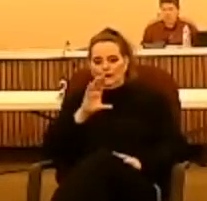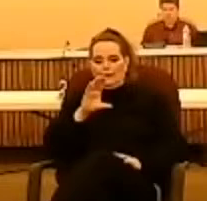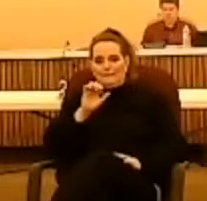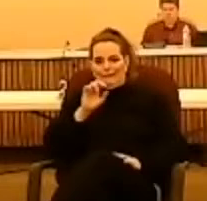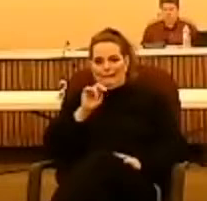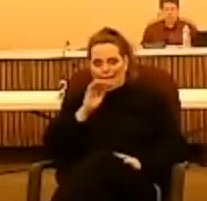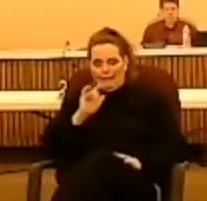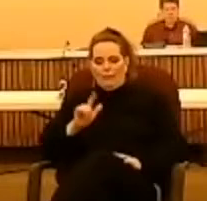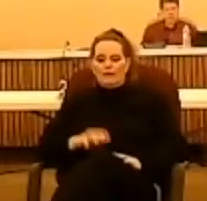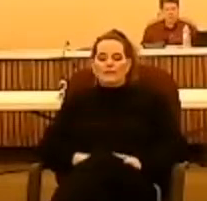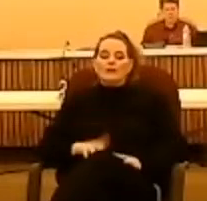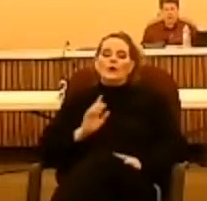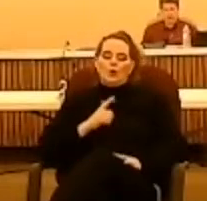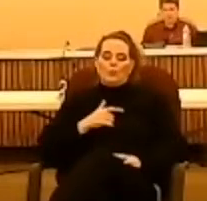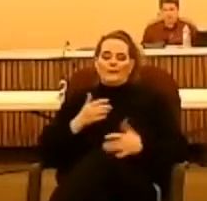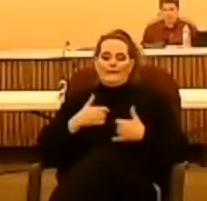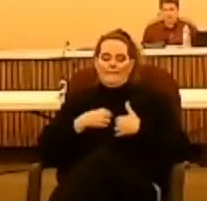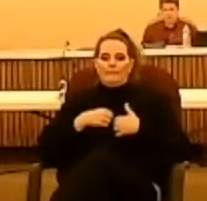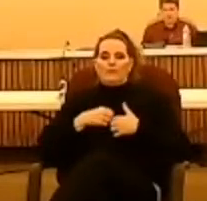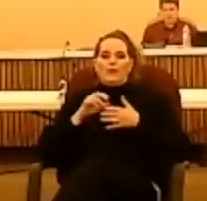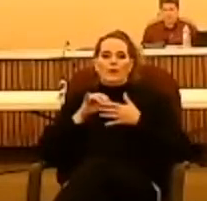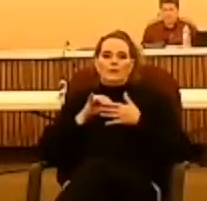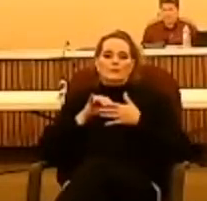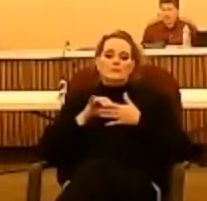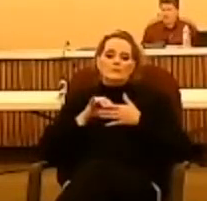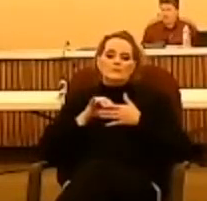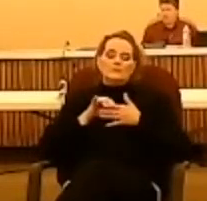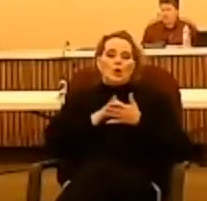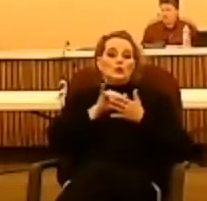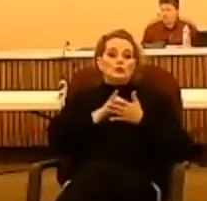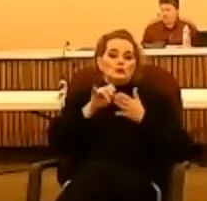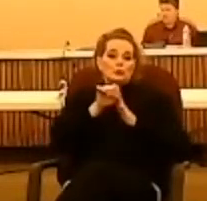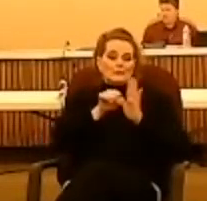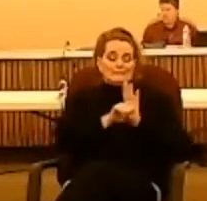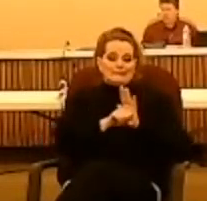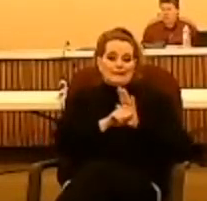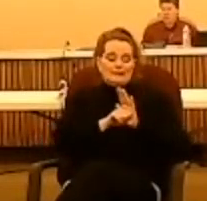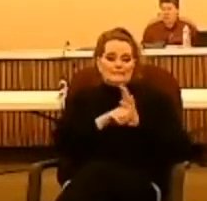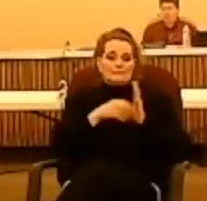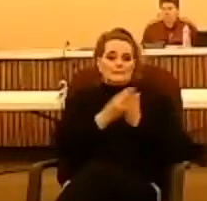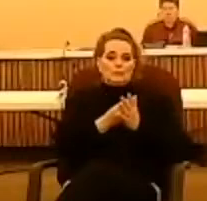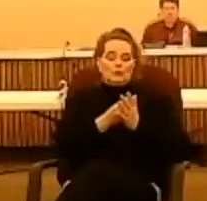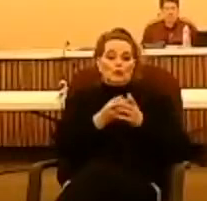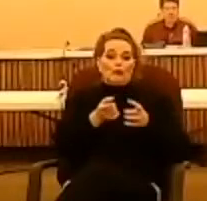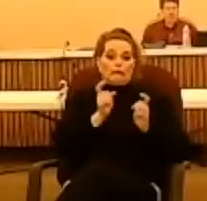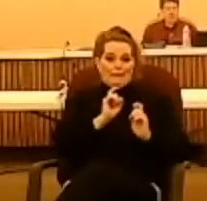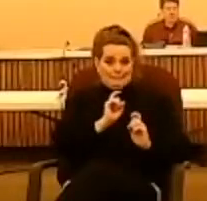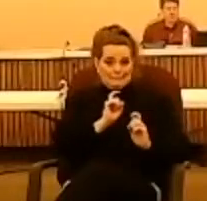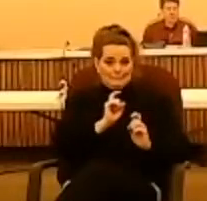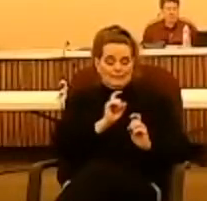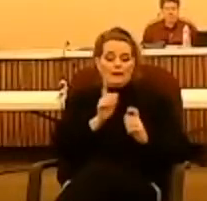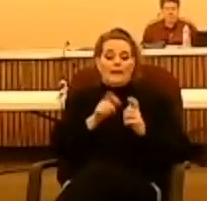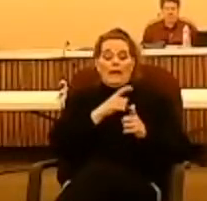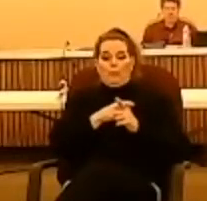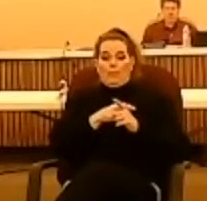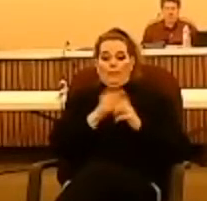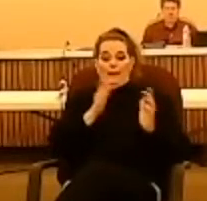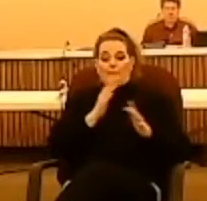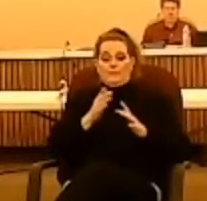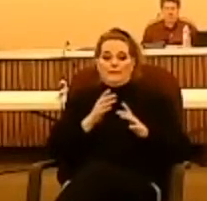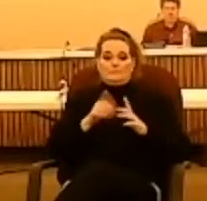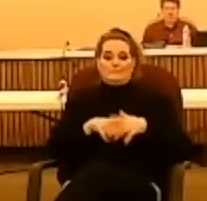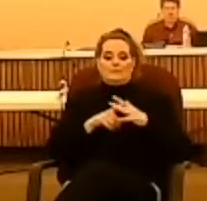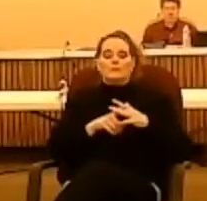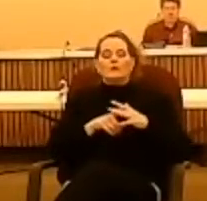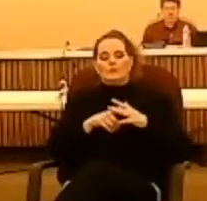We received a New York State grant for that. And once that plan is in place, we can then go